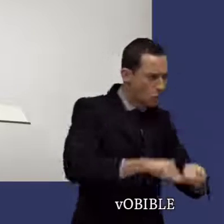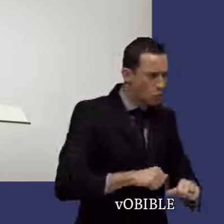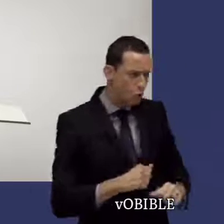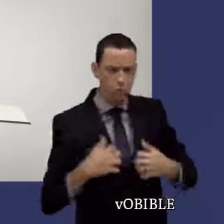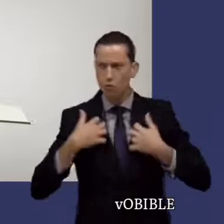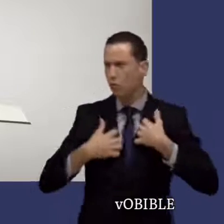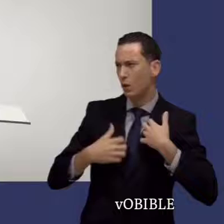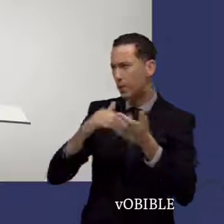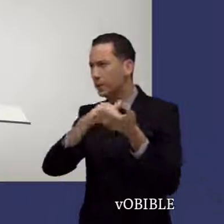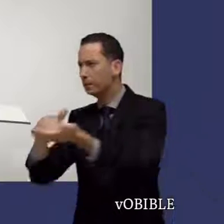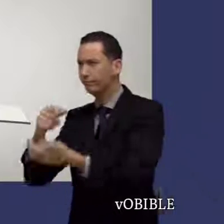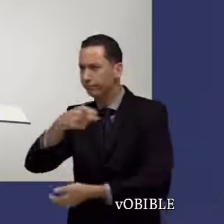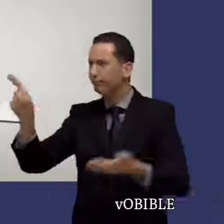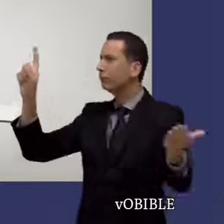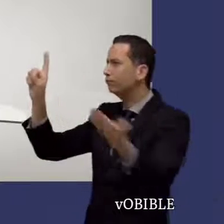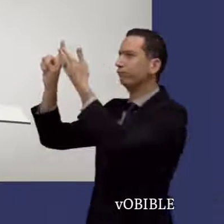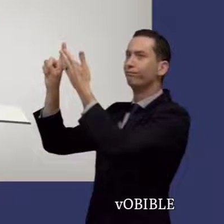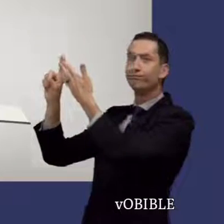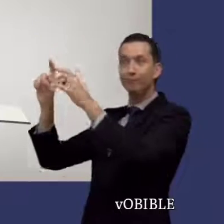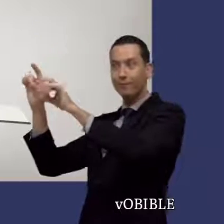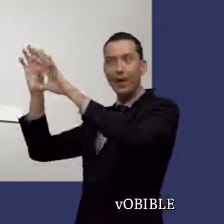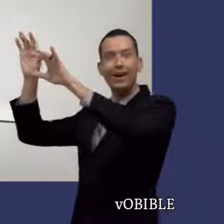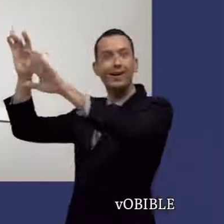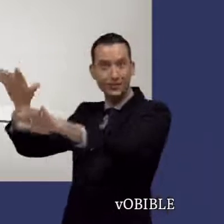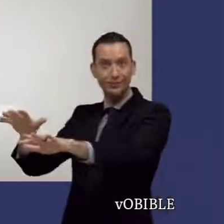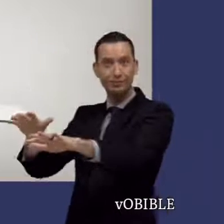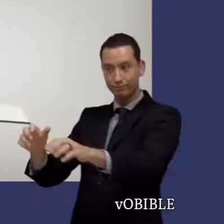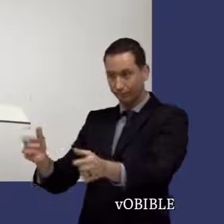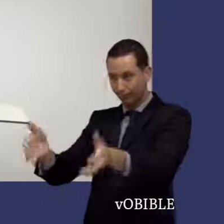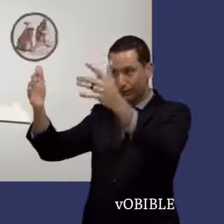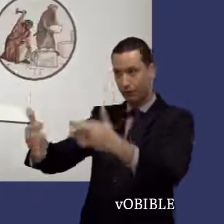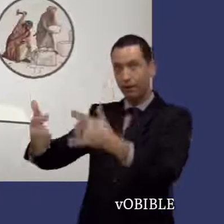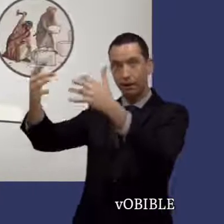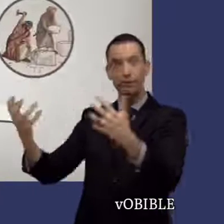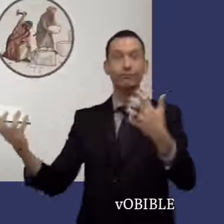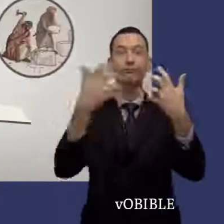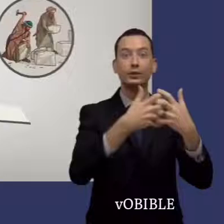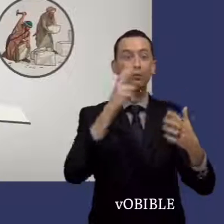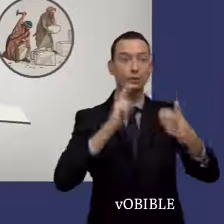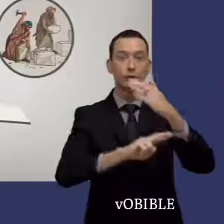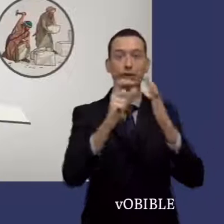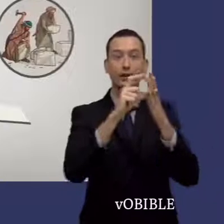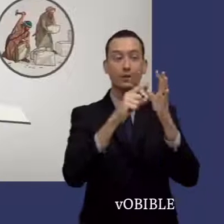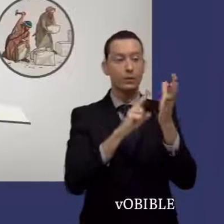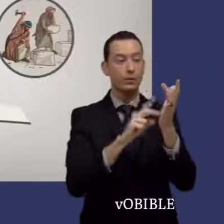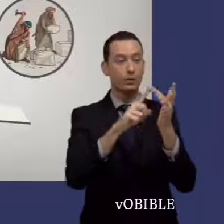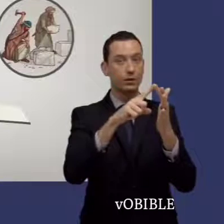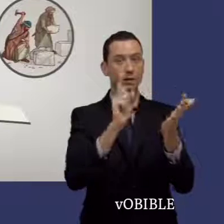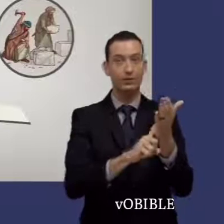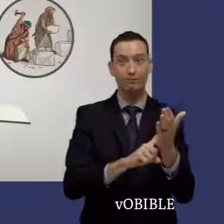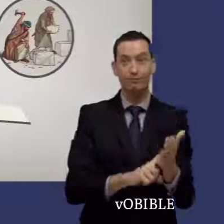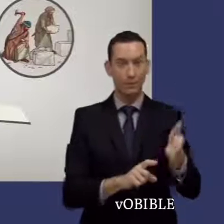Observe how Nehemiah's zeal for and knowledge of God's law led to blessings, And note how the rebuilding of Jerusalem's